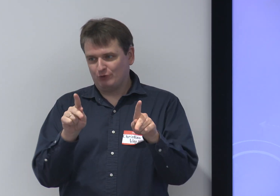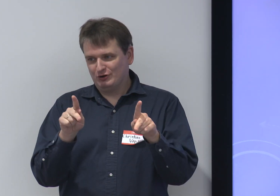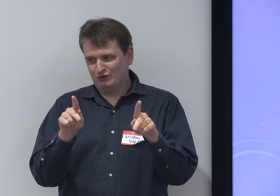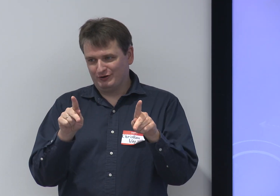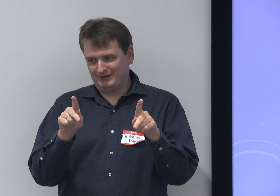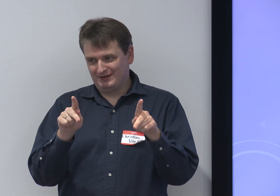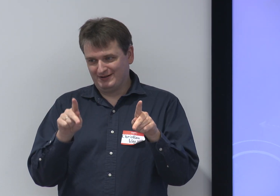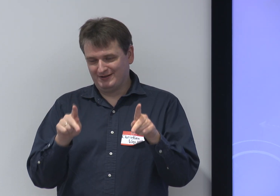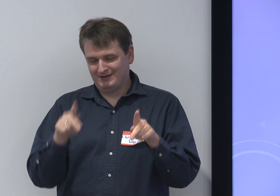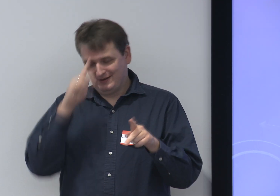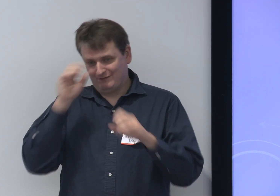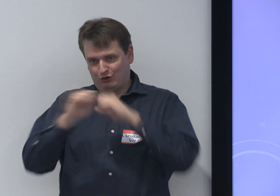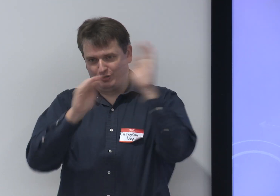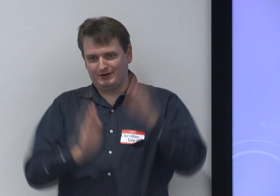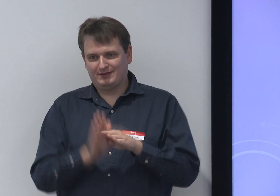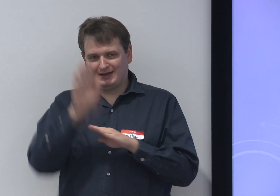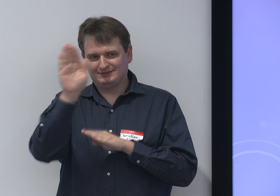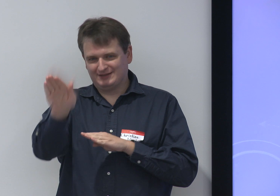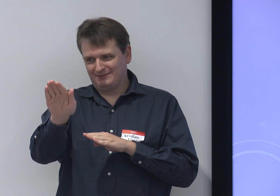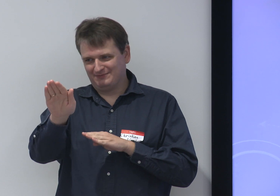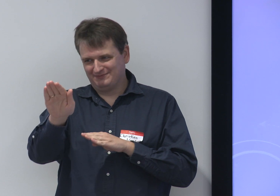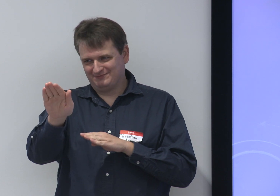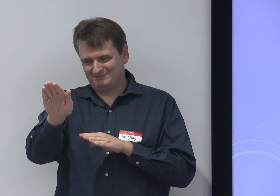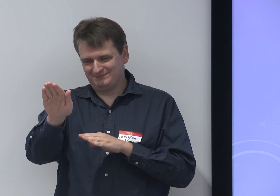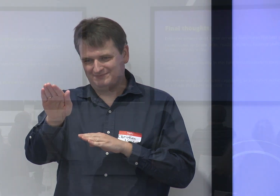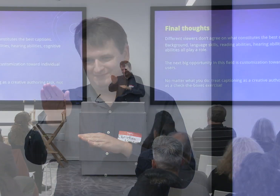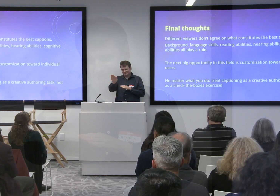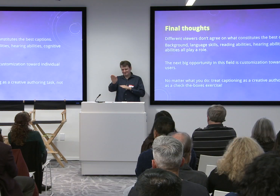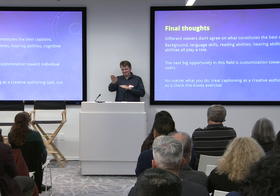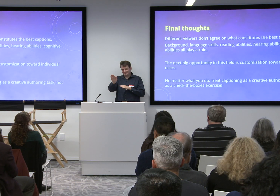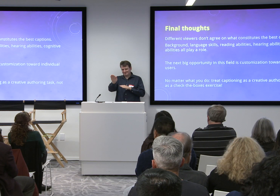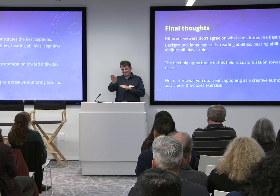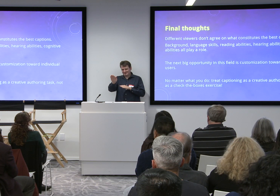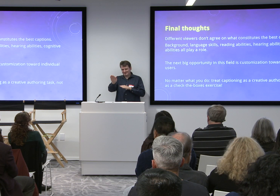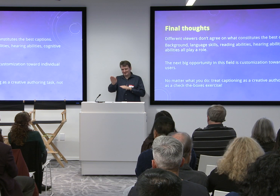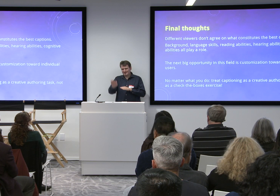So this is a major opportunity for all of you. This is going to be the next step.